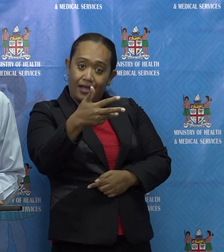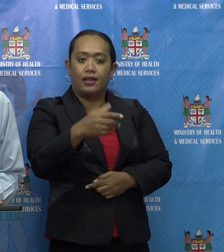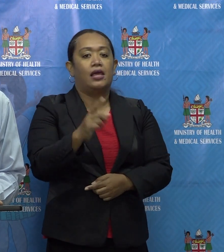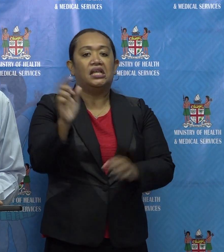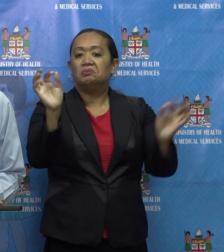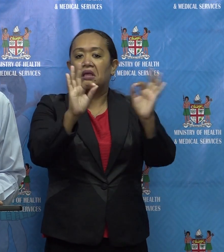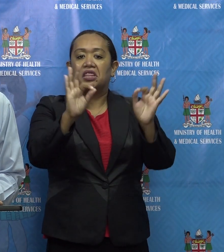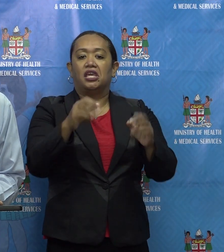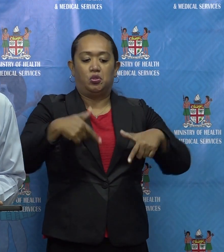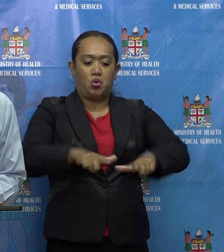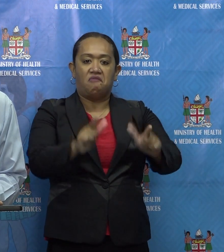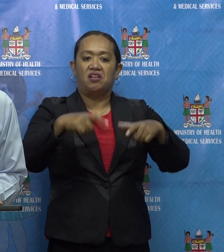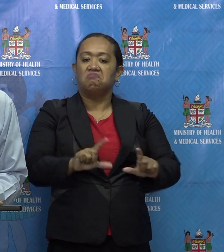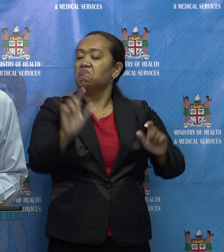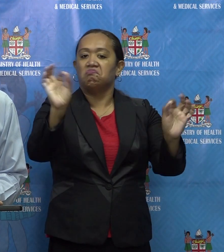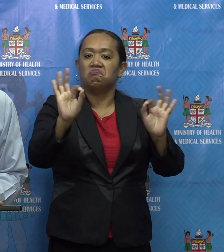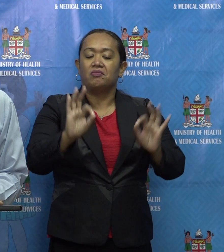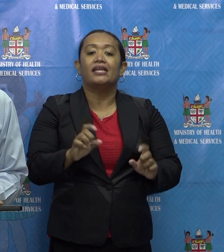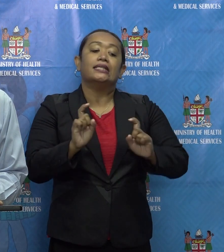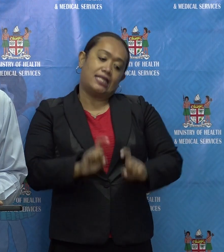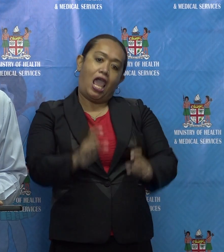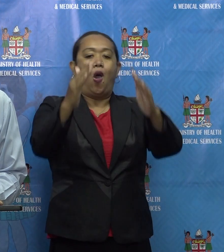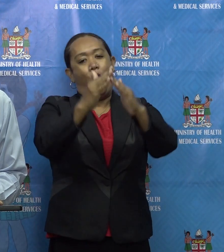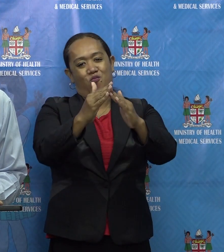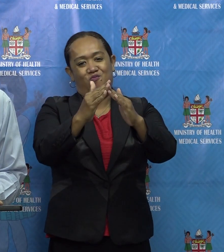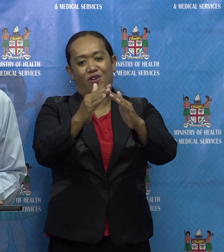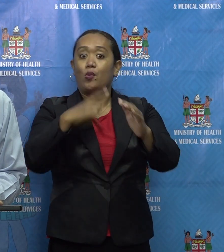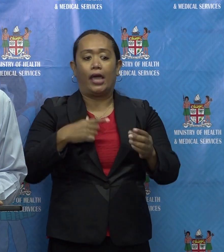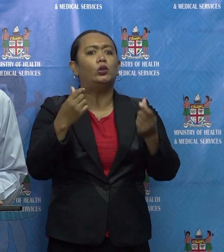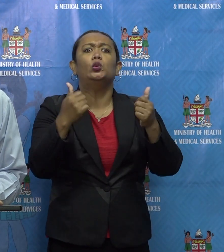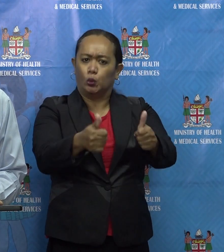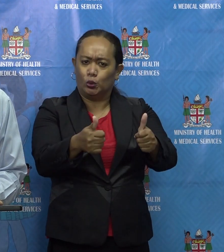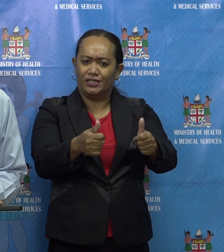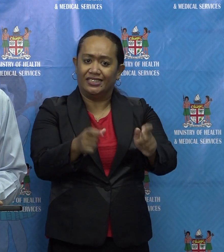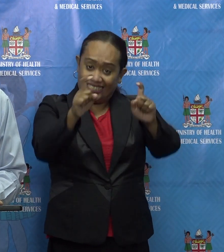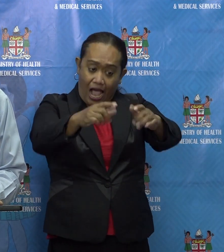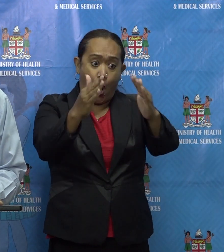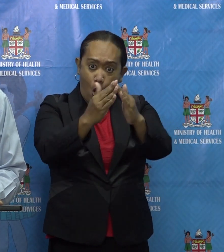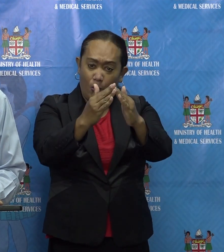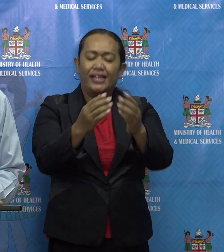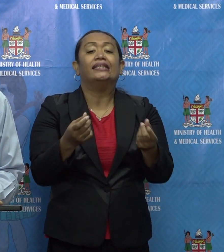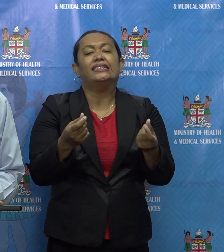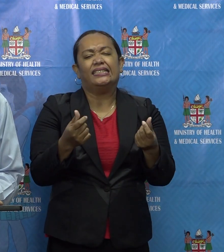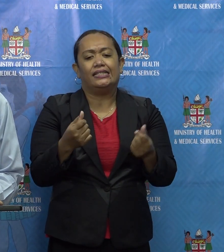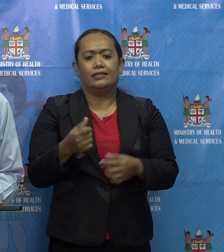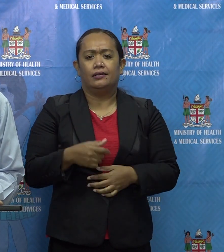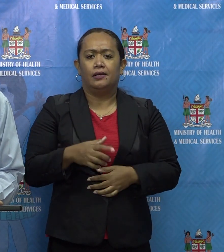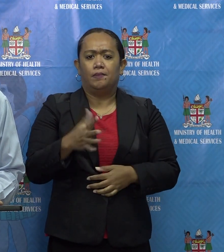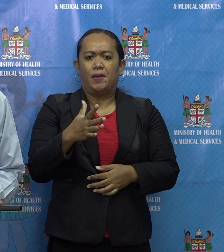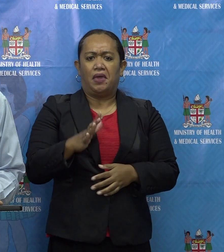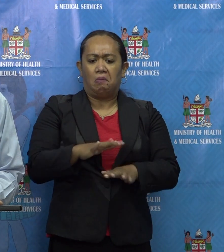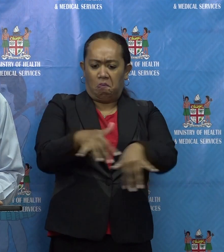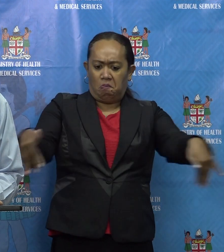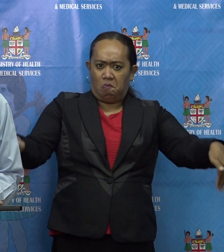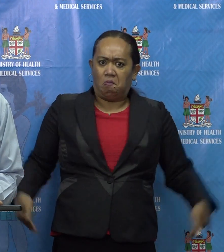travel. He spent most of the days at home, which is a very good thing. By mostly staying home, it's likely he's cut off his own chain of